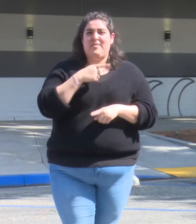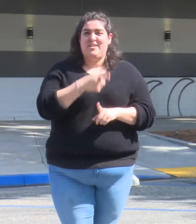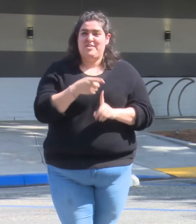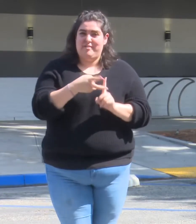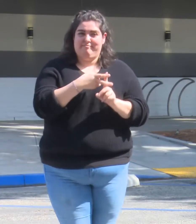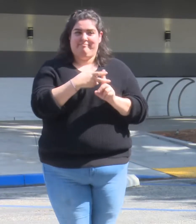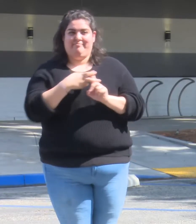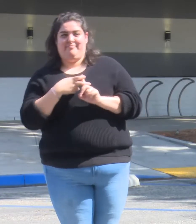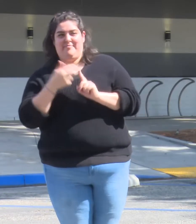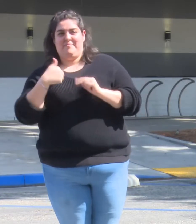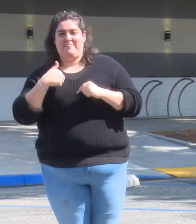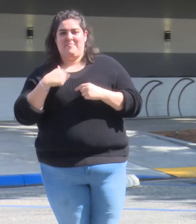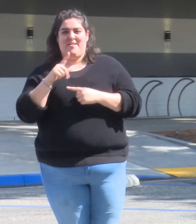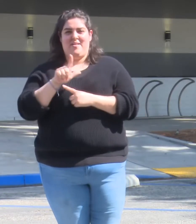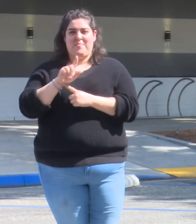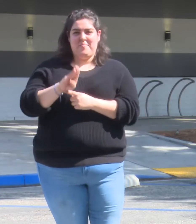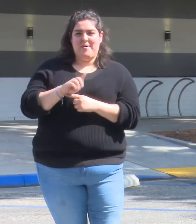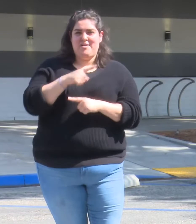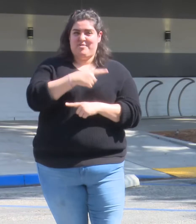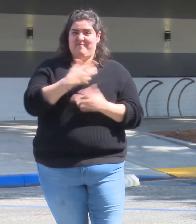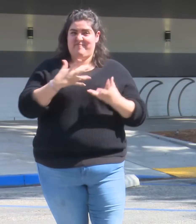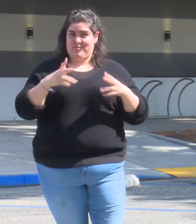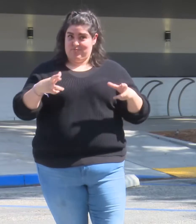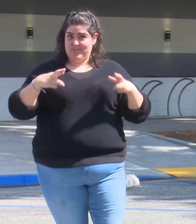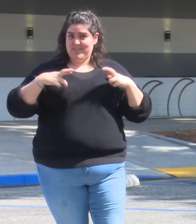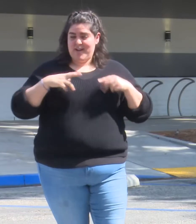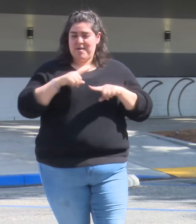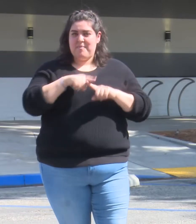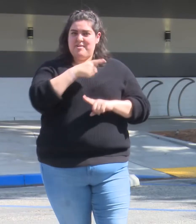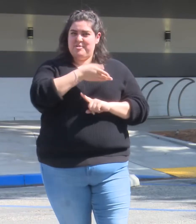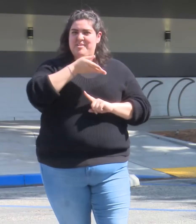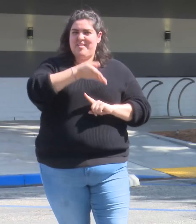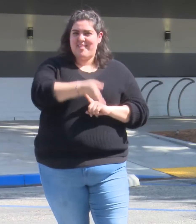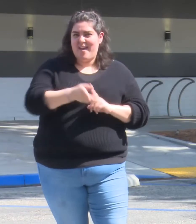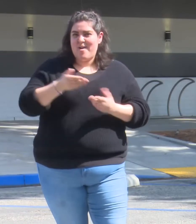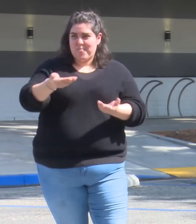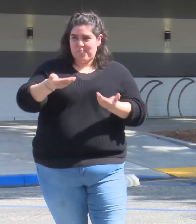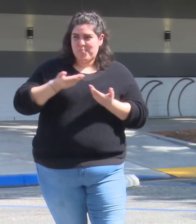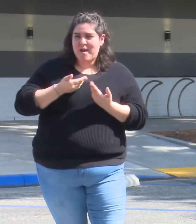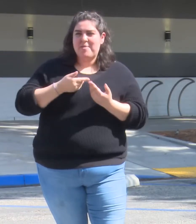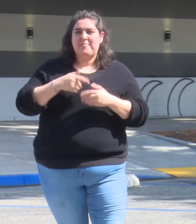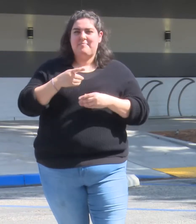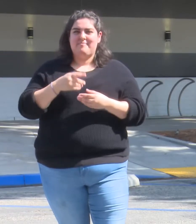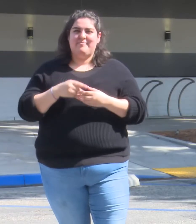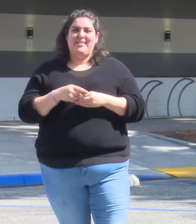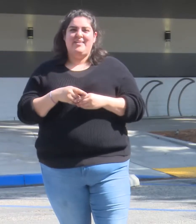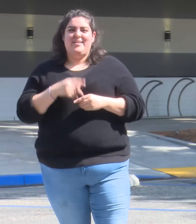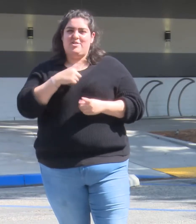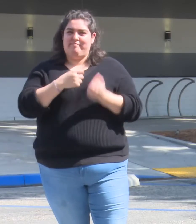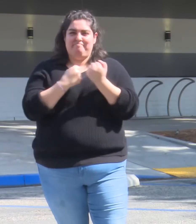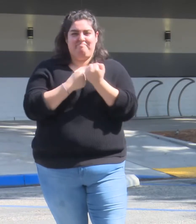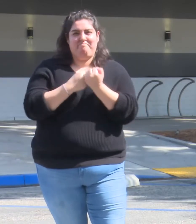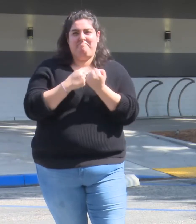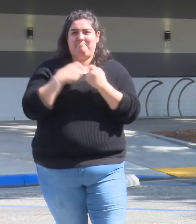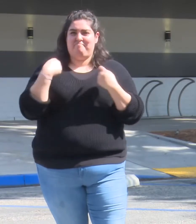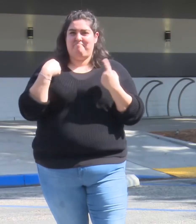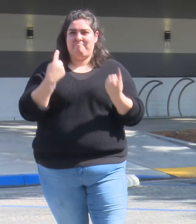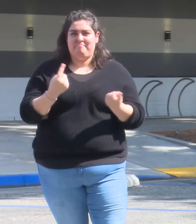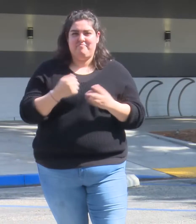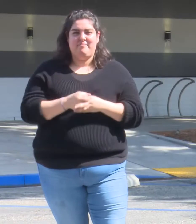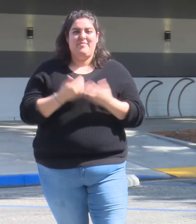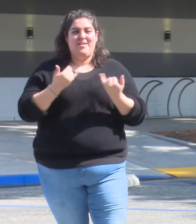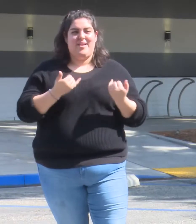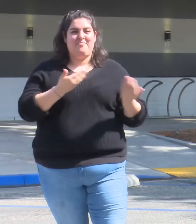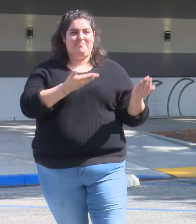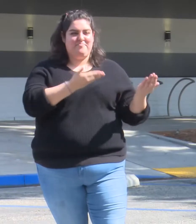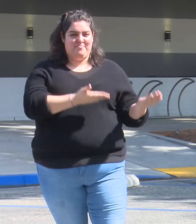to Long Beach. Although she was already retired, she made sure she was there welcoming me the minute I walked in the door and has been a huge supporter throughout. So with that, Teresa, welcome to